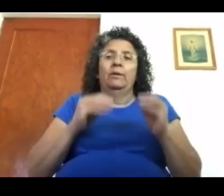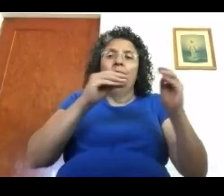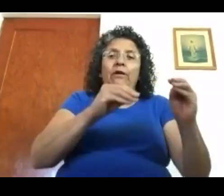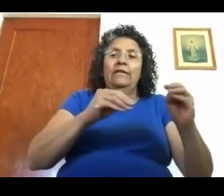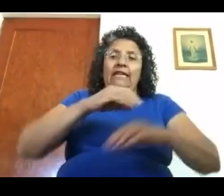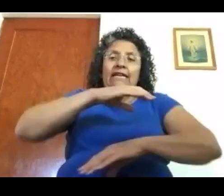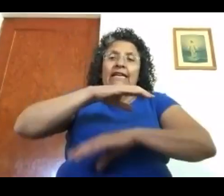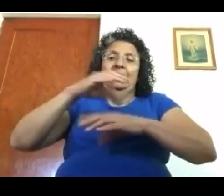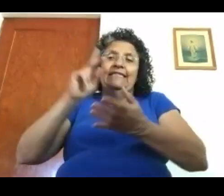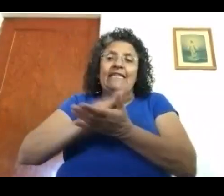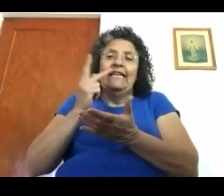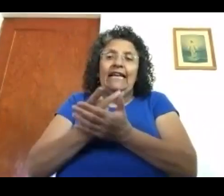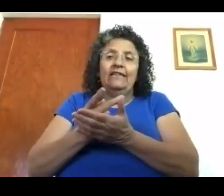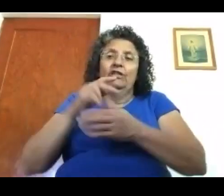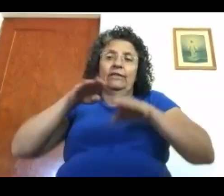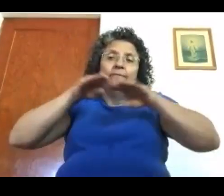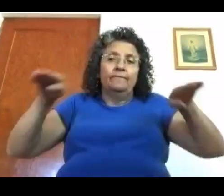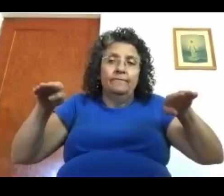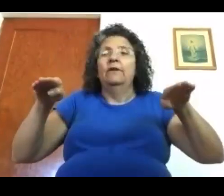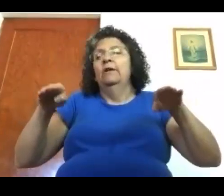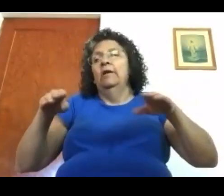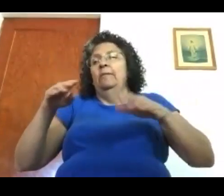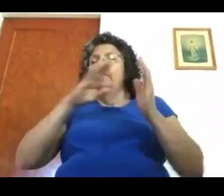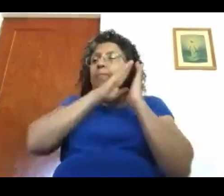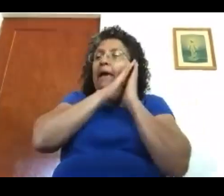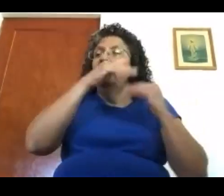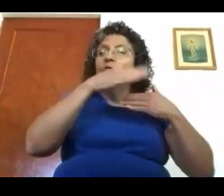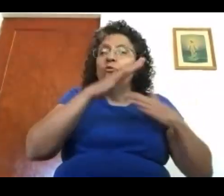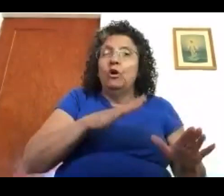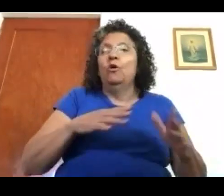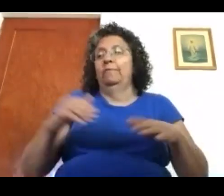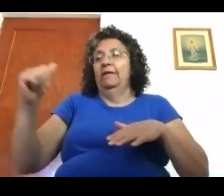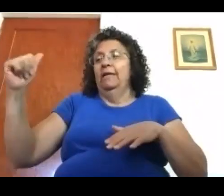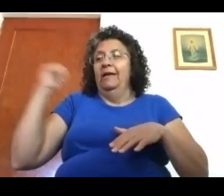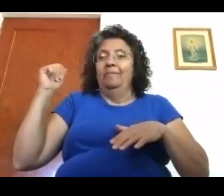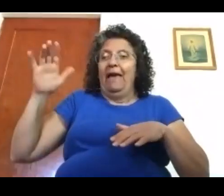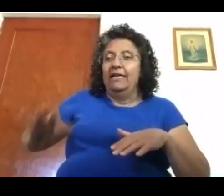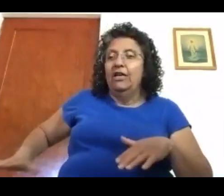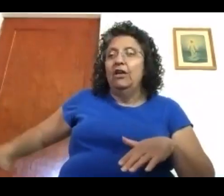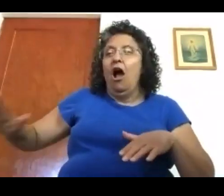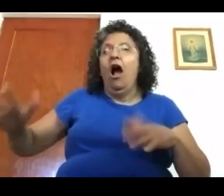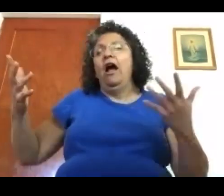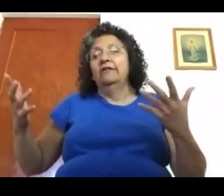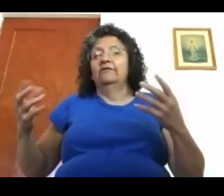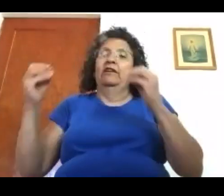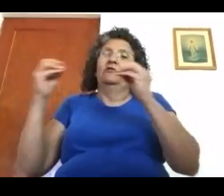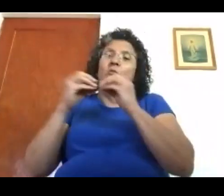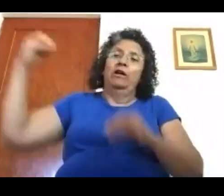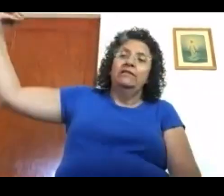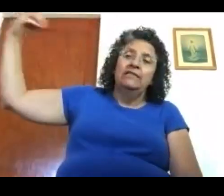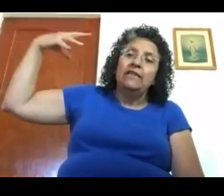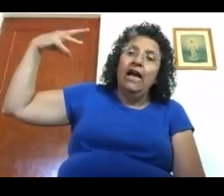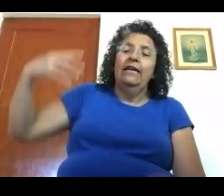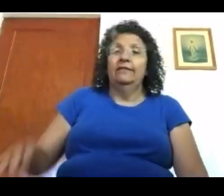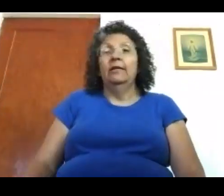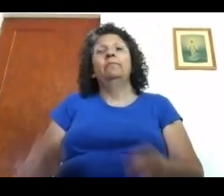in your bedroom, on your back patio. If it's a bigger pot, you can put it out in the yard where maybe it gets some more sun, but pots will dry